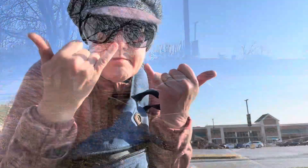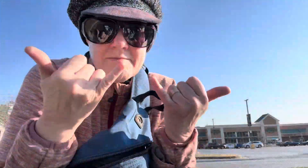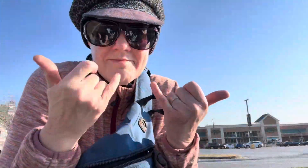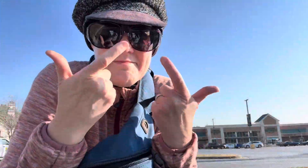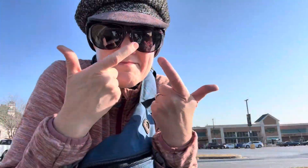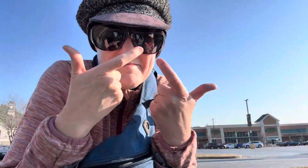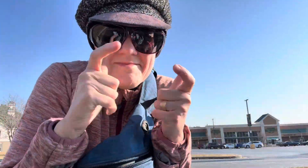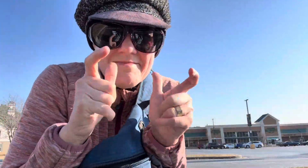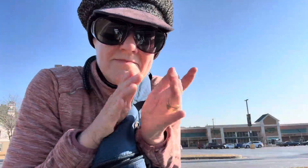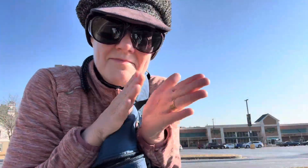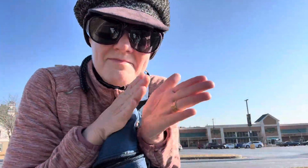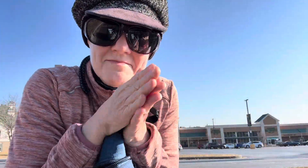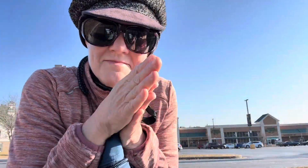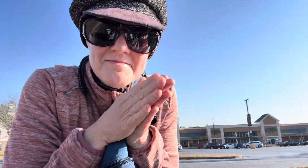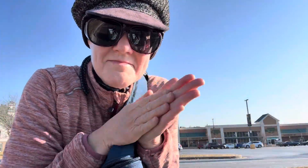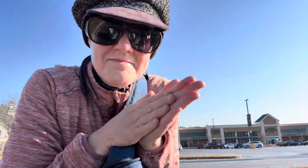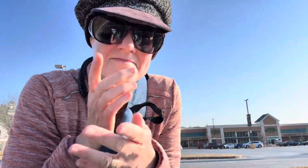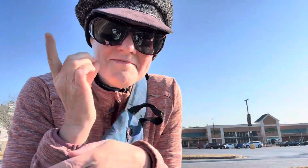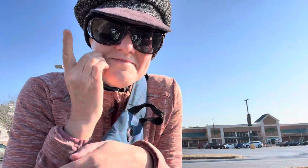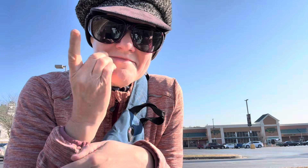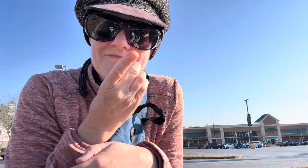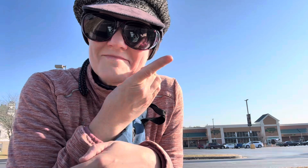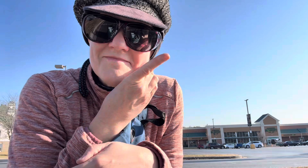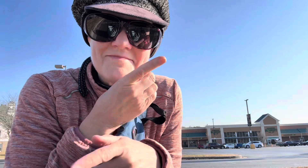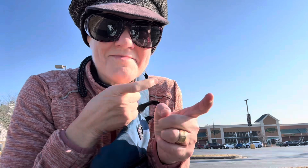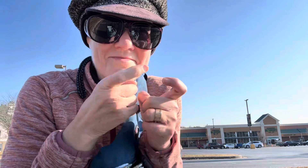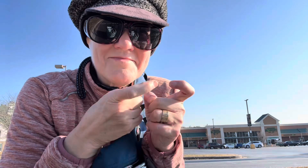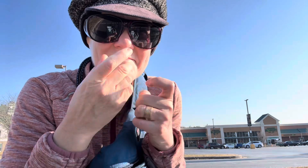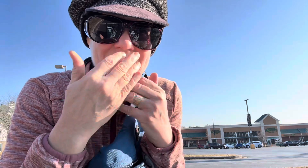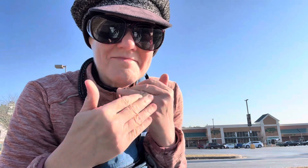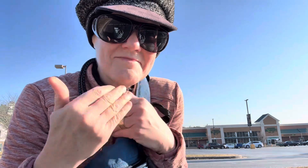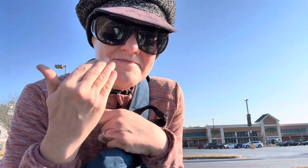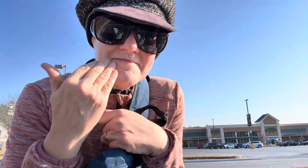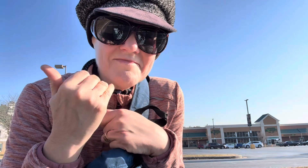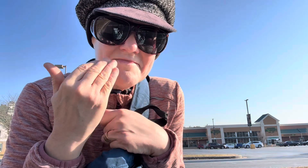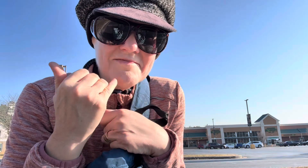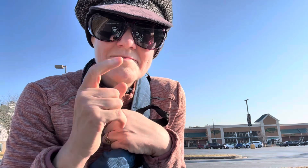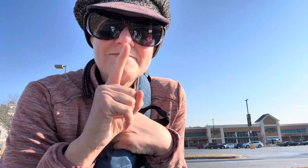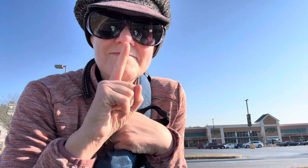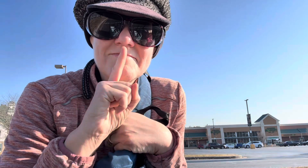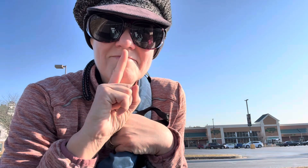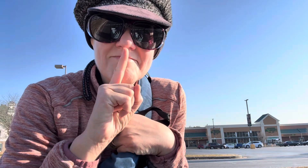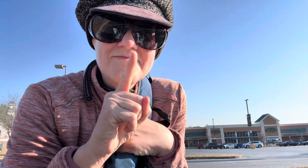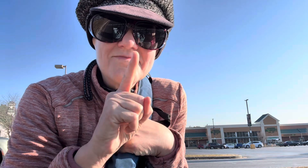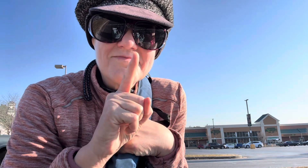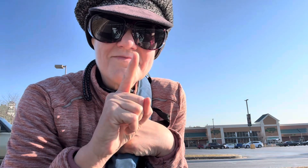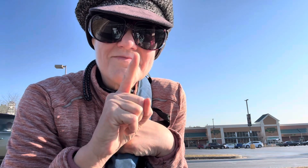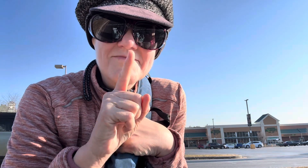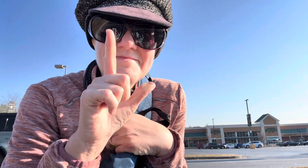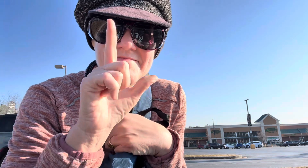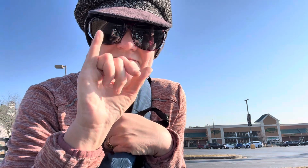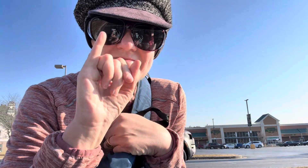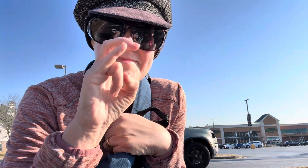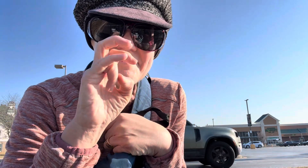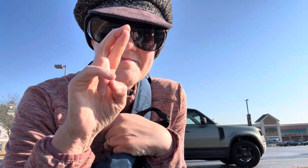Dale has a big motivation right now to control his blood sugar, and that is to preserve his liver